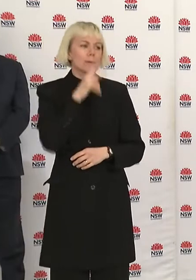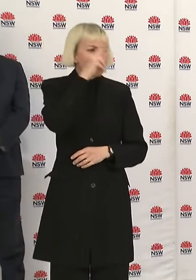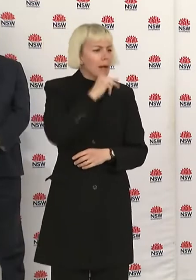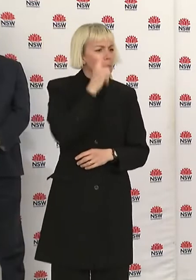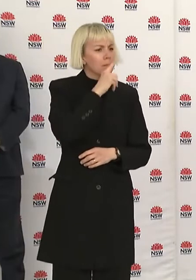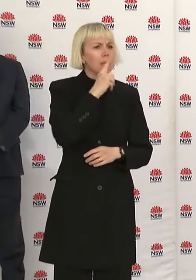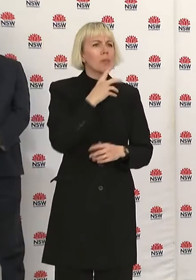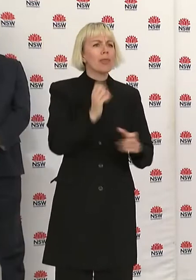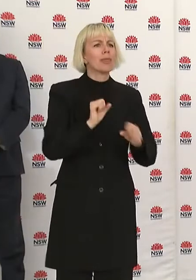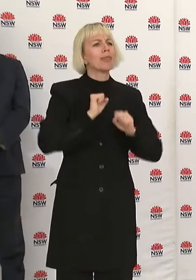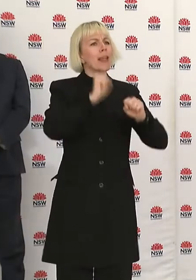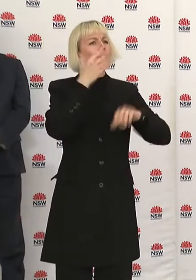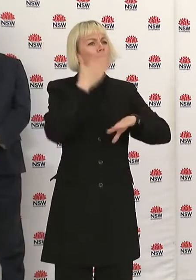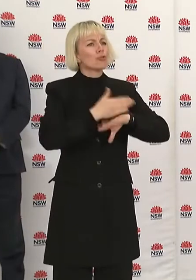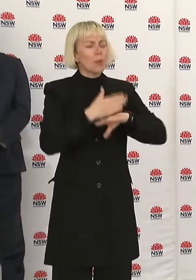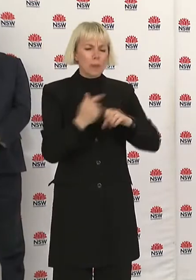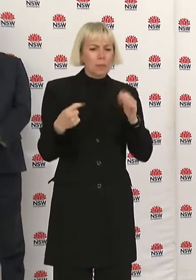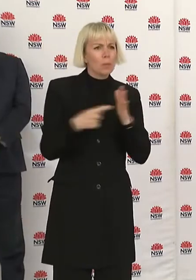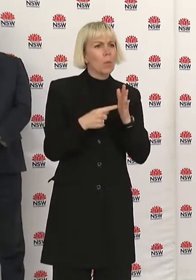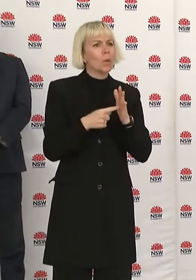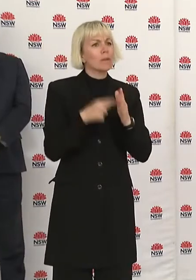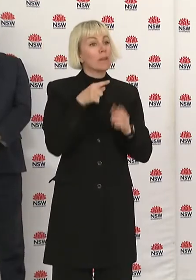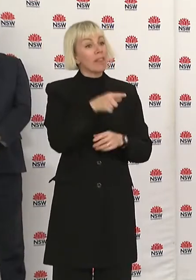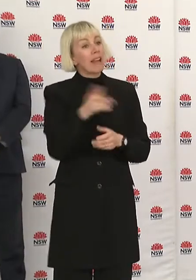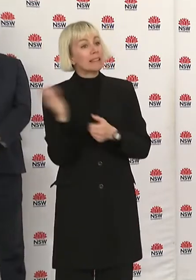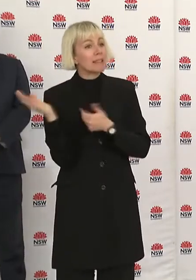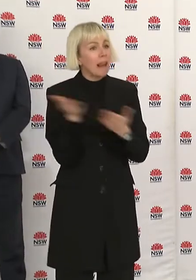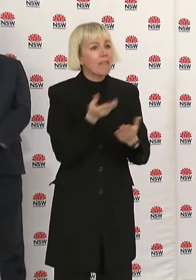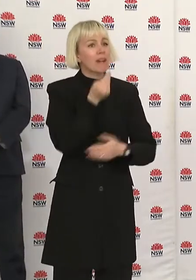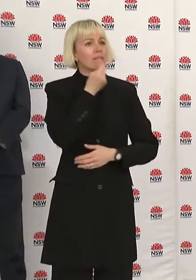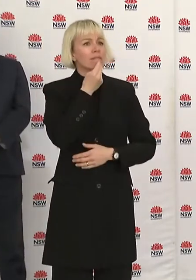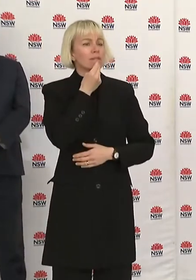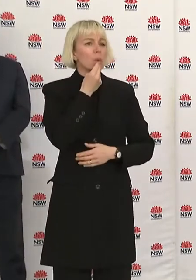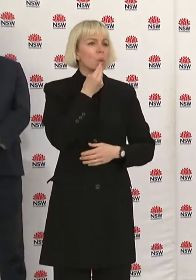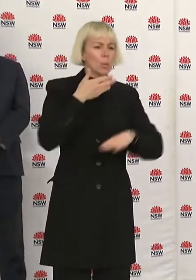tables, that will go a long way in reducing transmissibility.